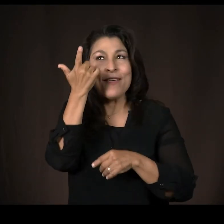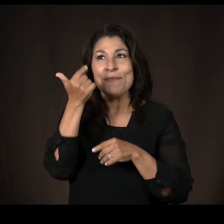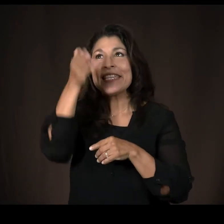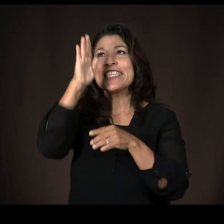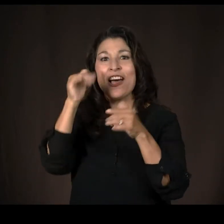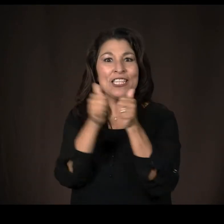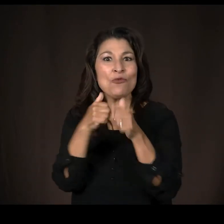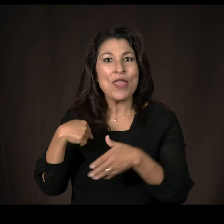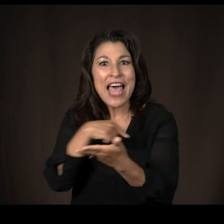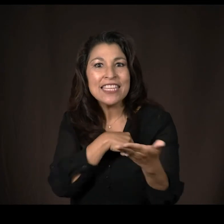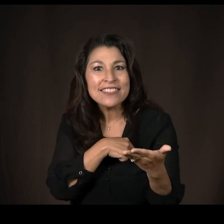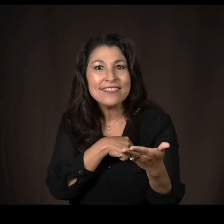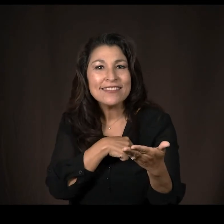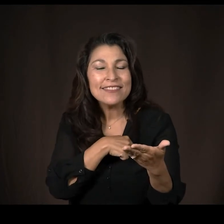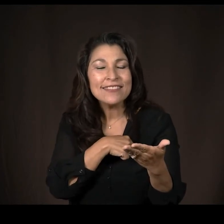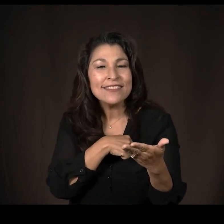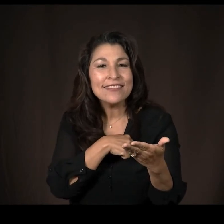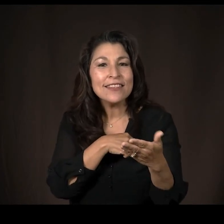is with us.